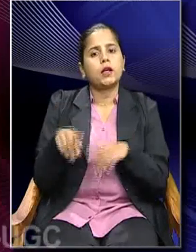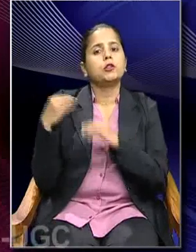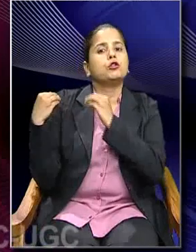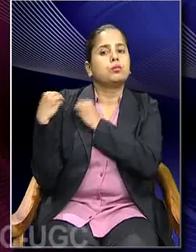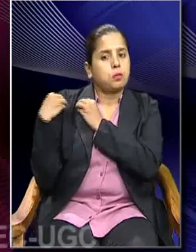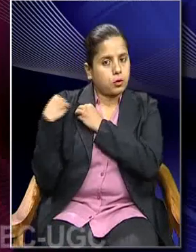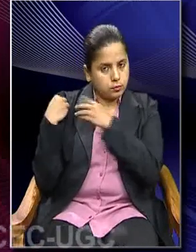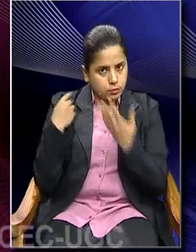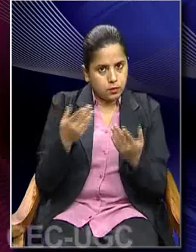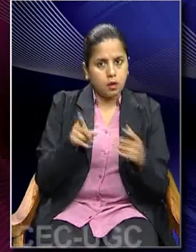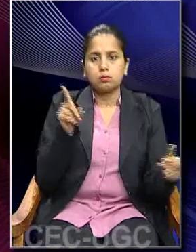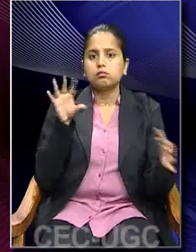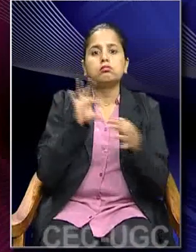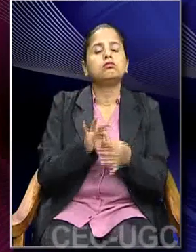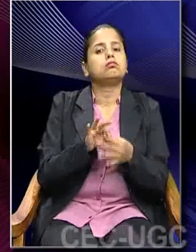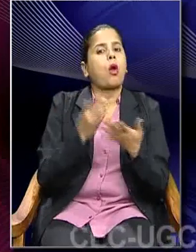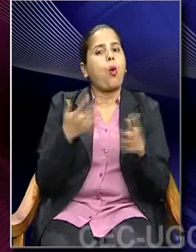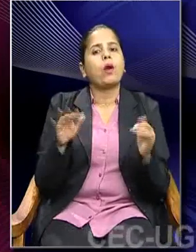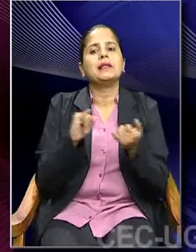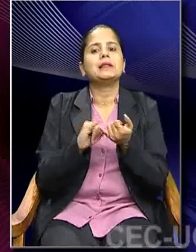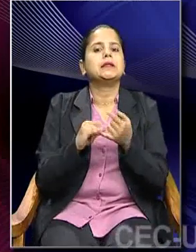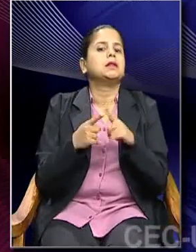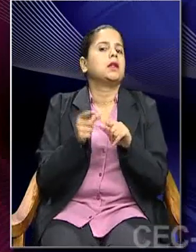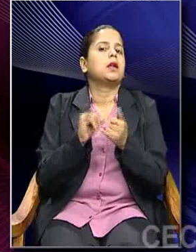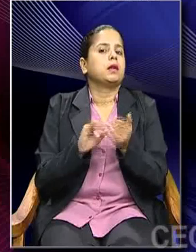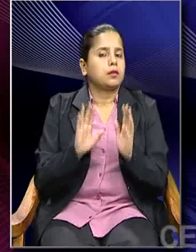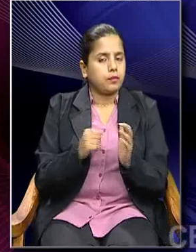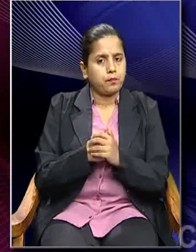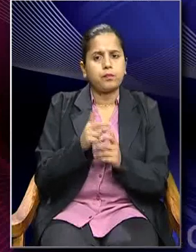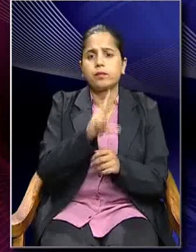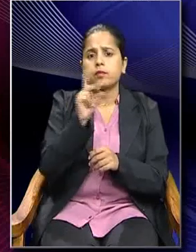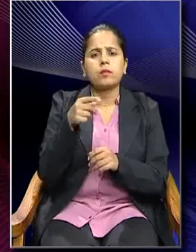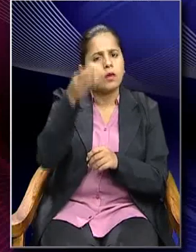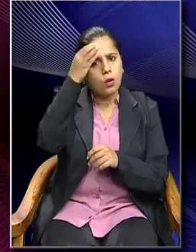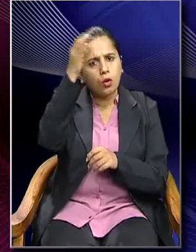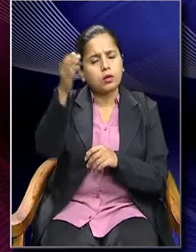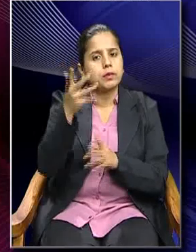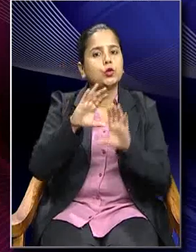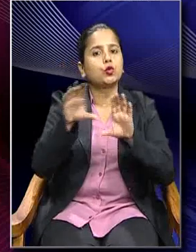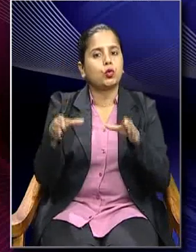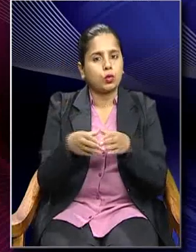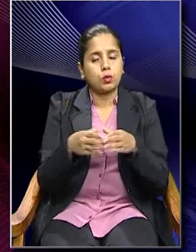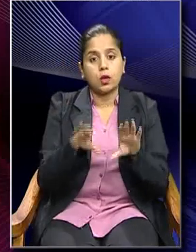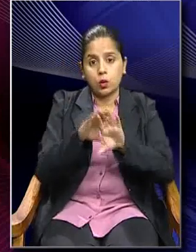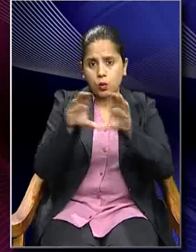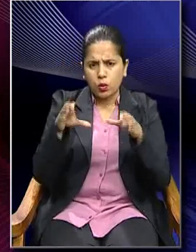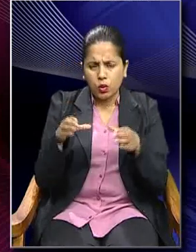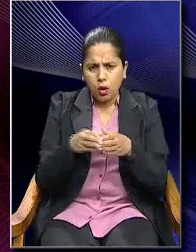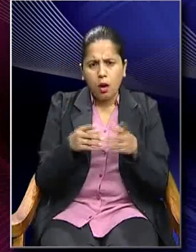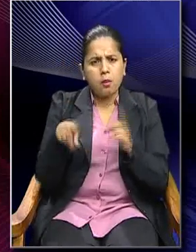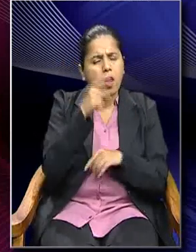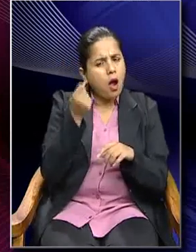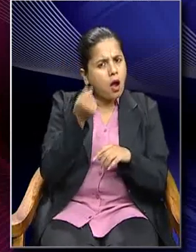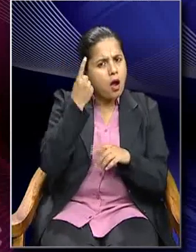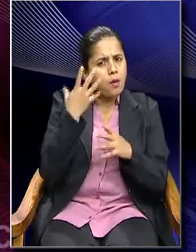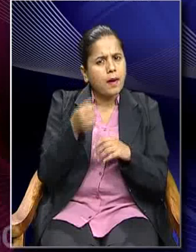responsibility attached to every status. The next concept is group. Now group is basically again